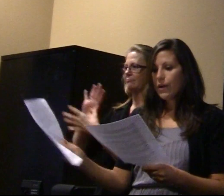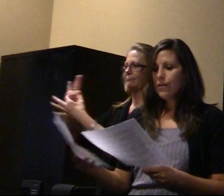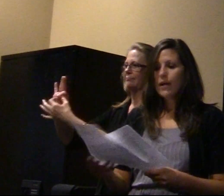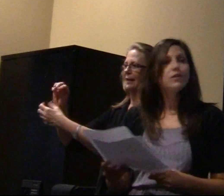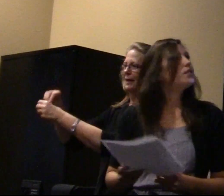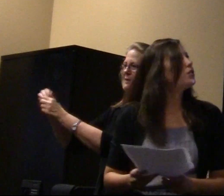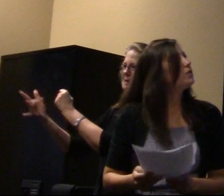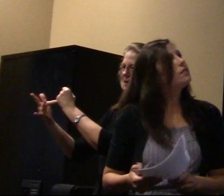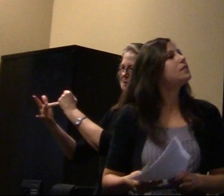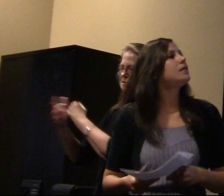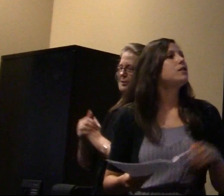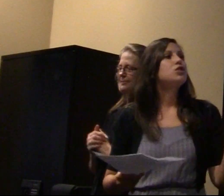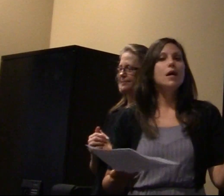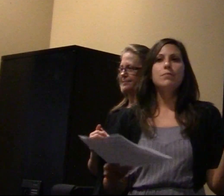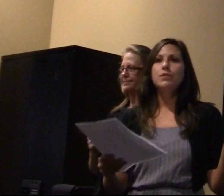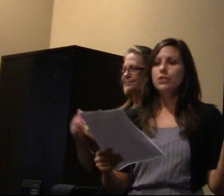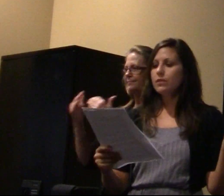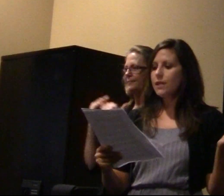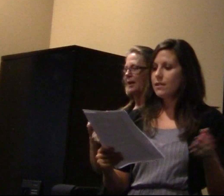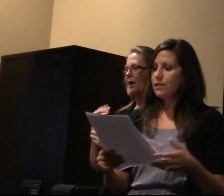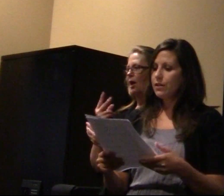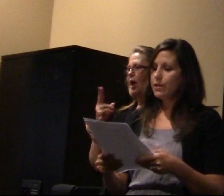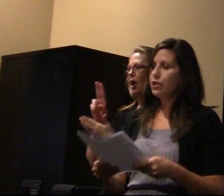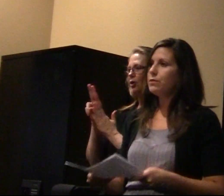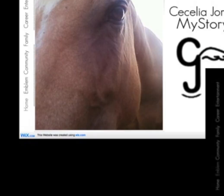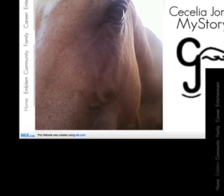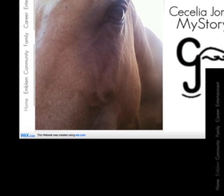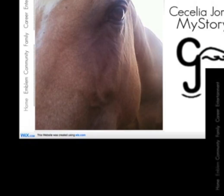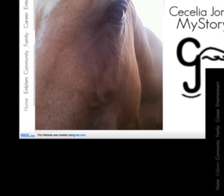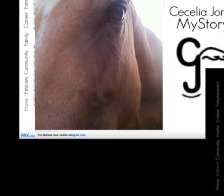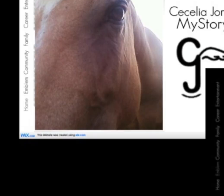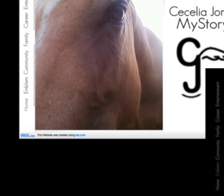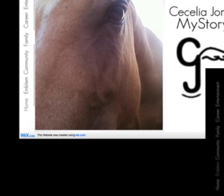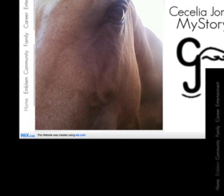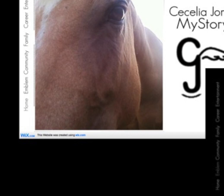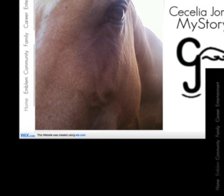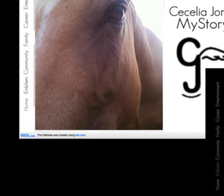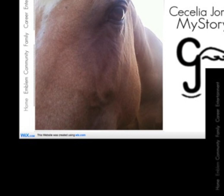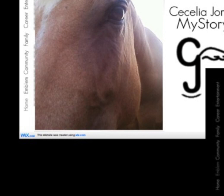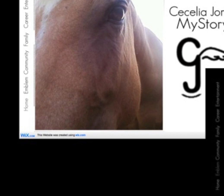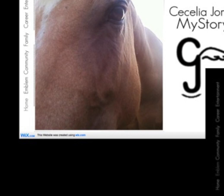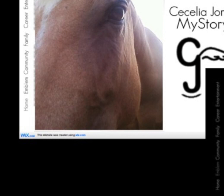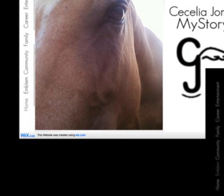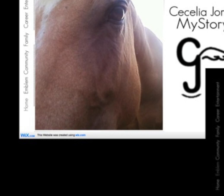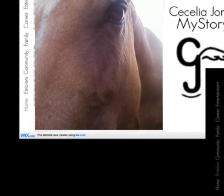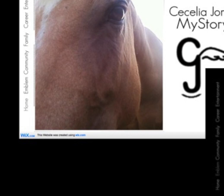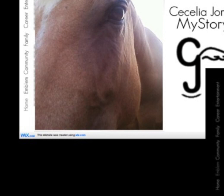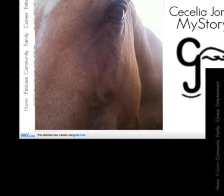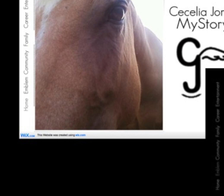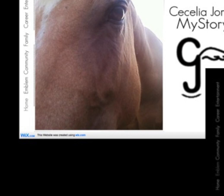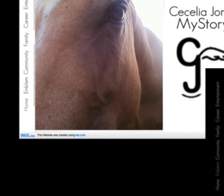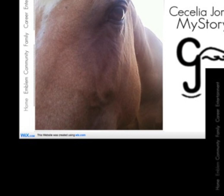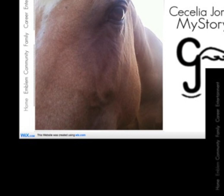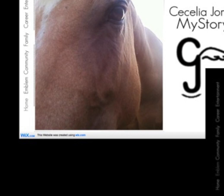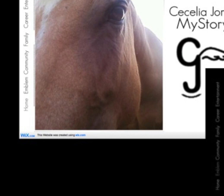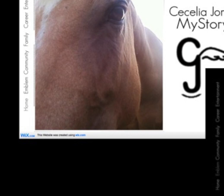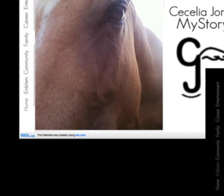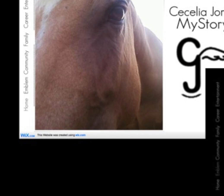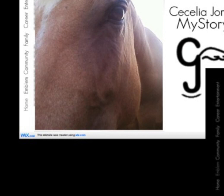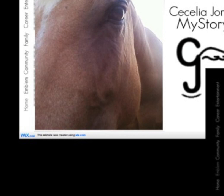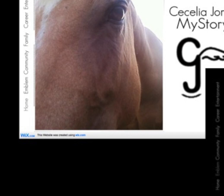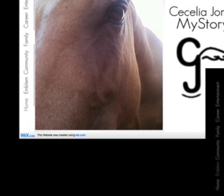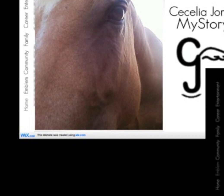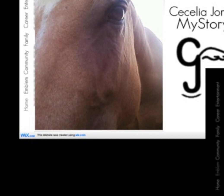Our undergraduate students in The Jump, students like Cecilia Jones, are also using digital technology to forge intimate reader relationships